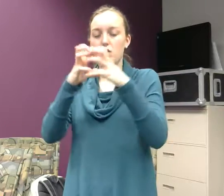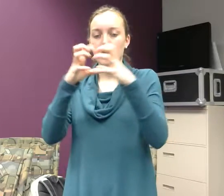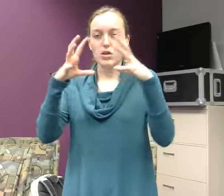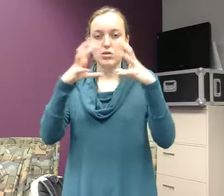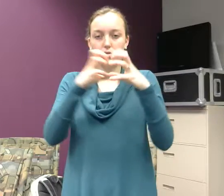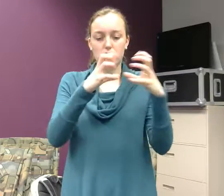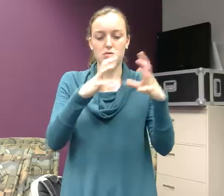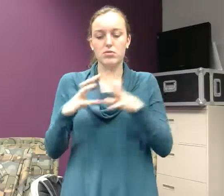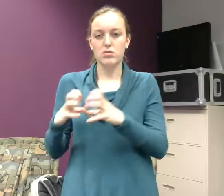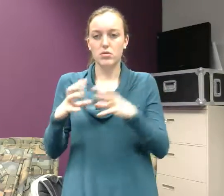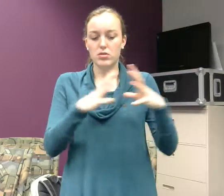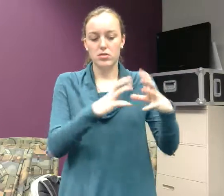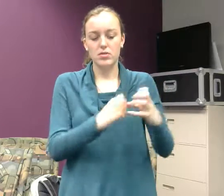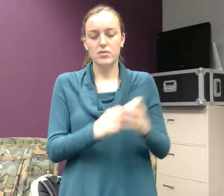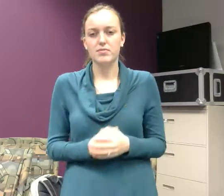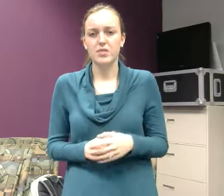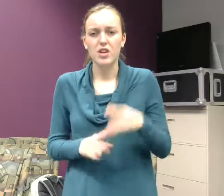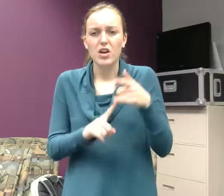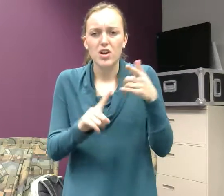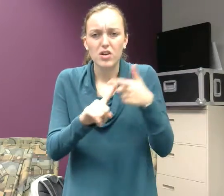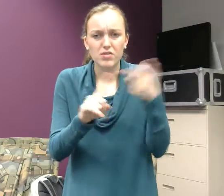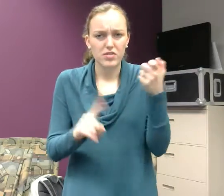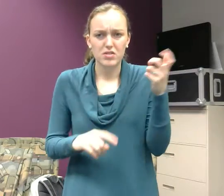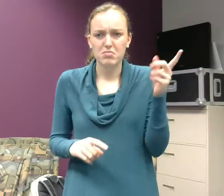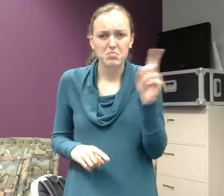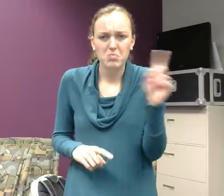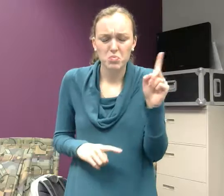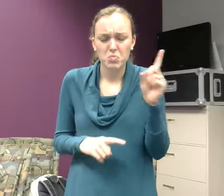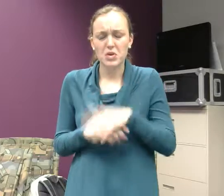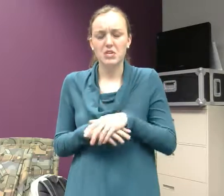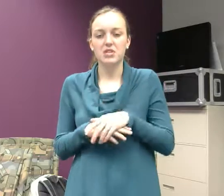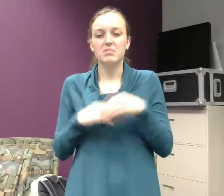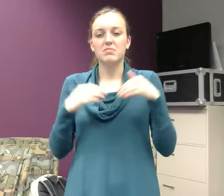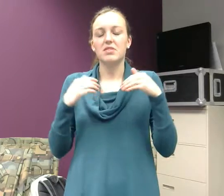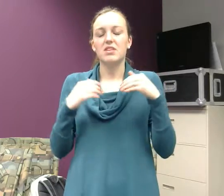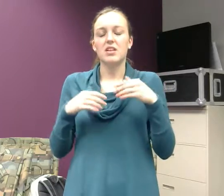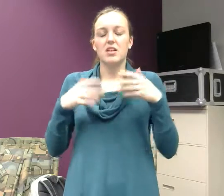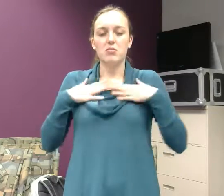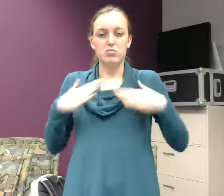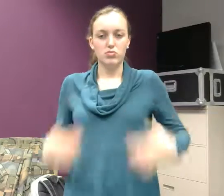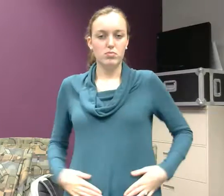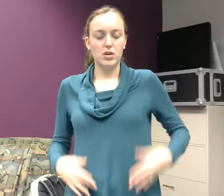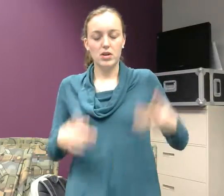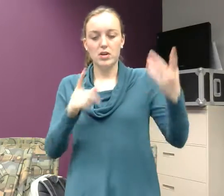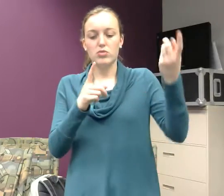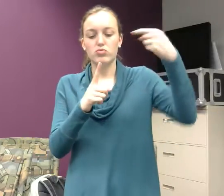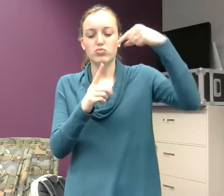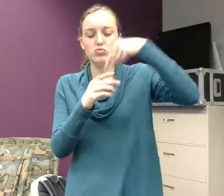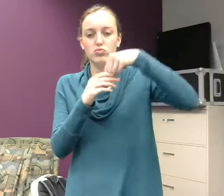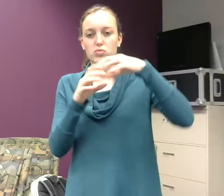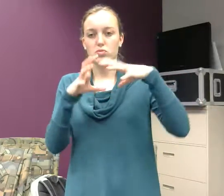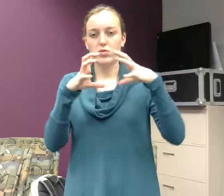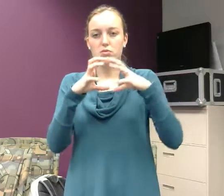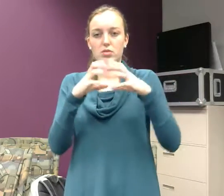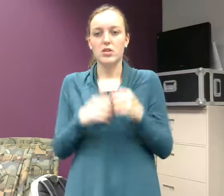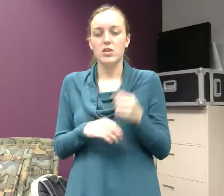your body, and that's tired blood that's really getting rid of carbon dioxide,